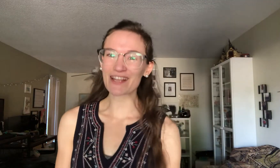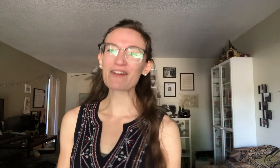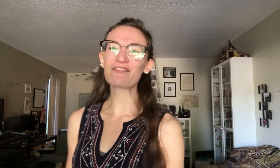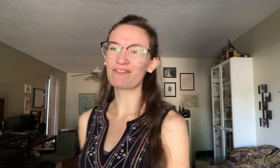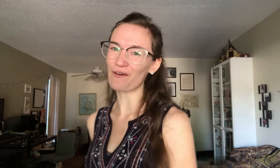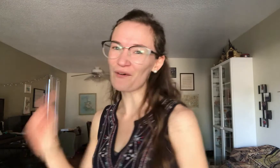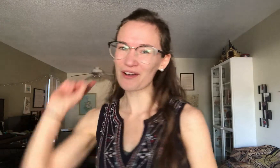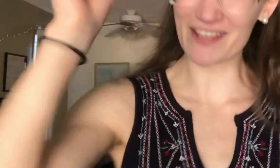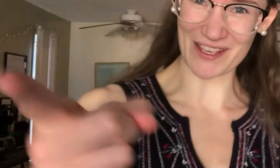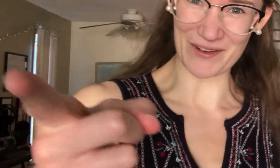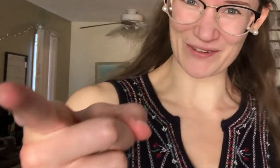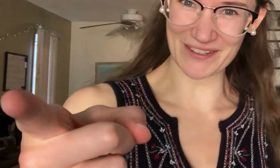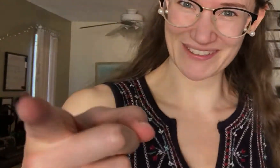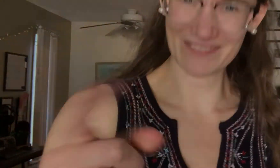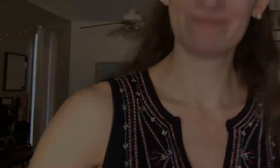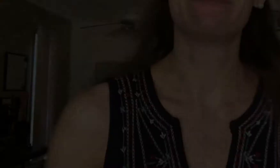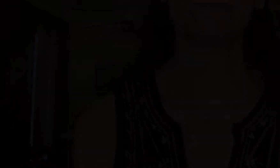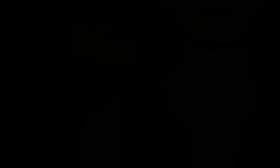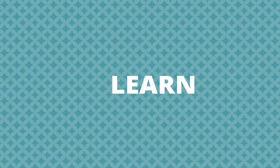video for you.